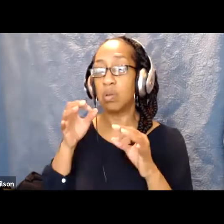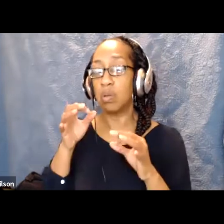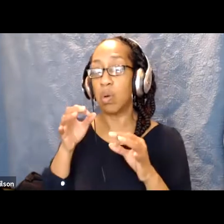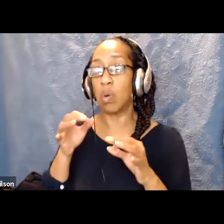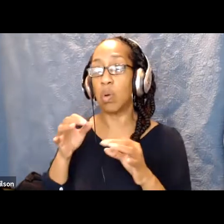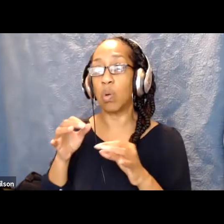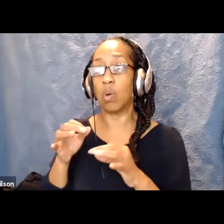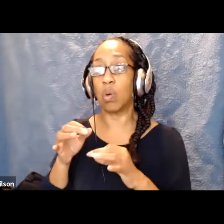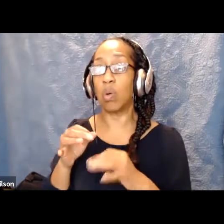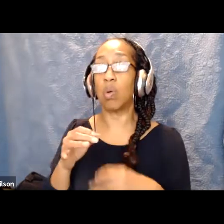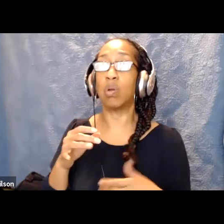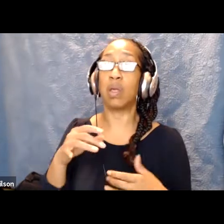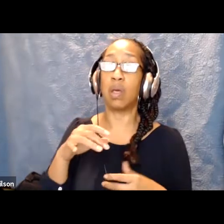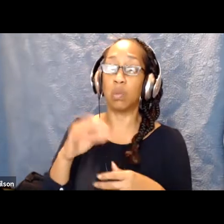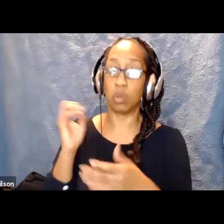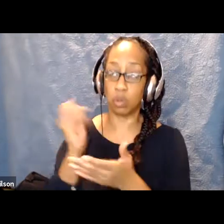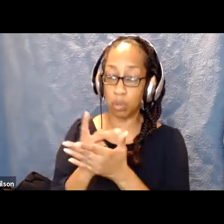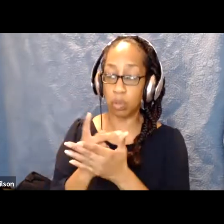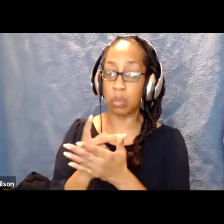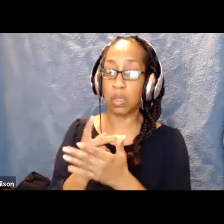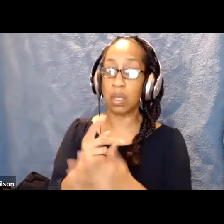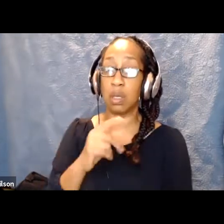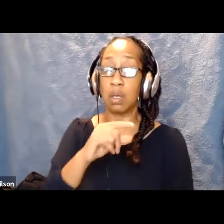unsuccessful after pursuing